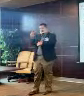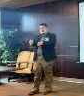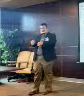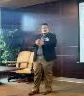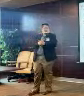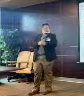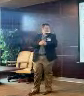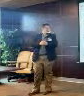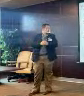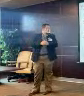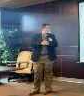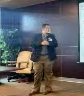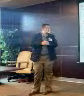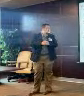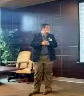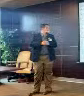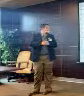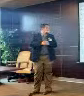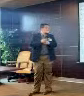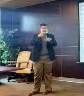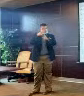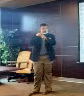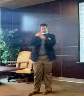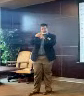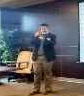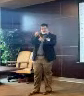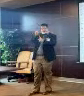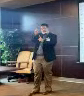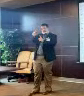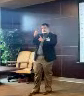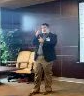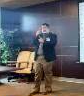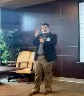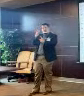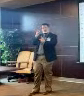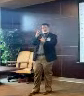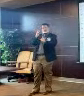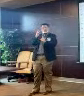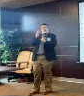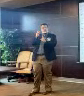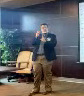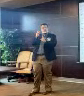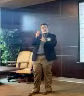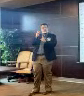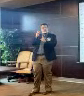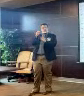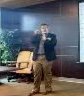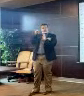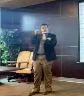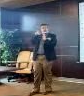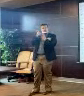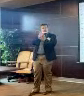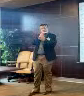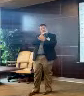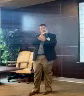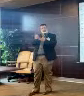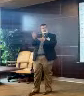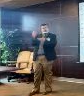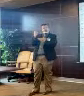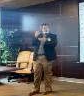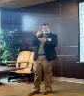well. And then our positivity rate, we did see a drop a week or so